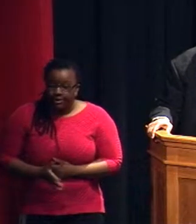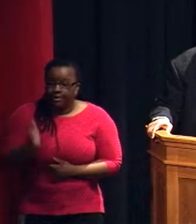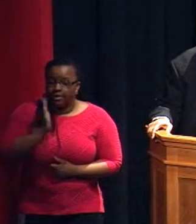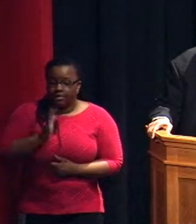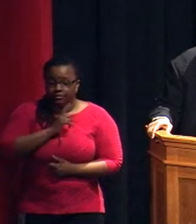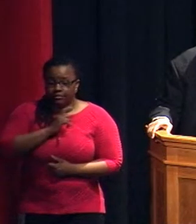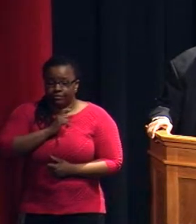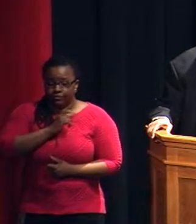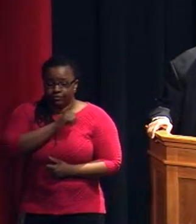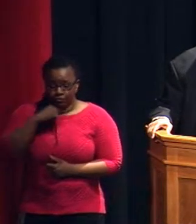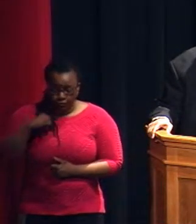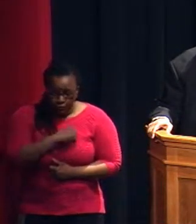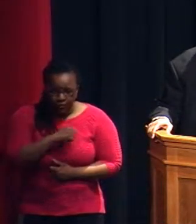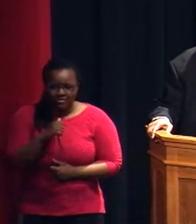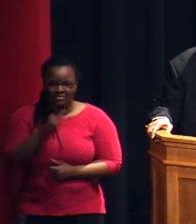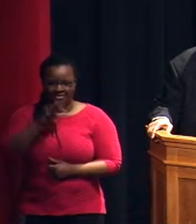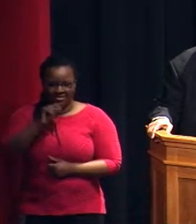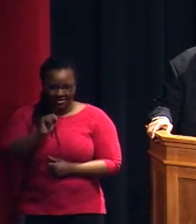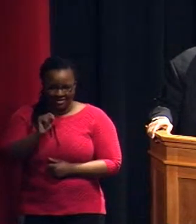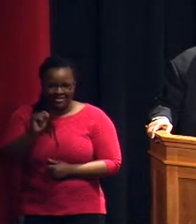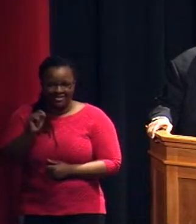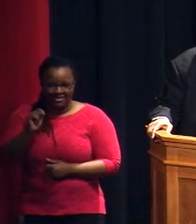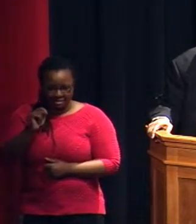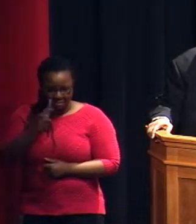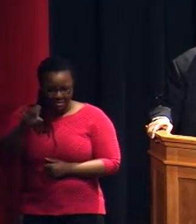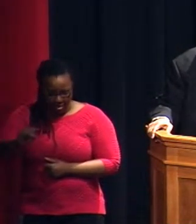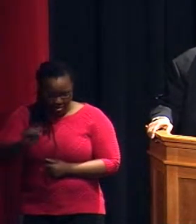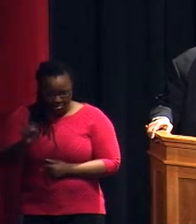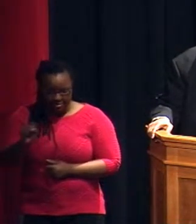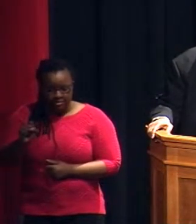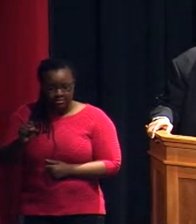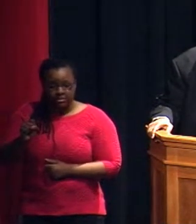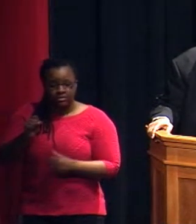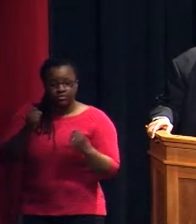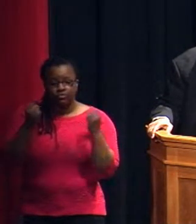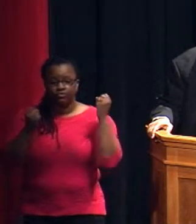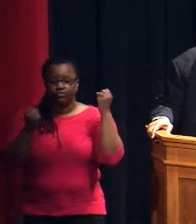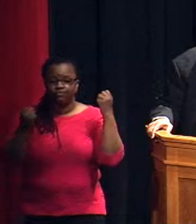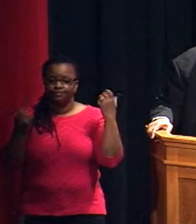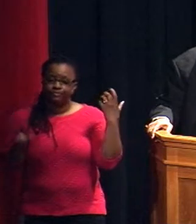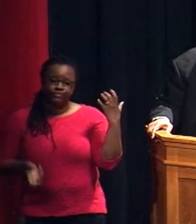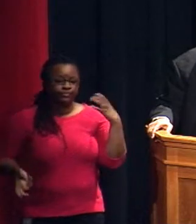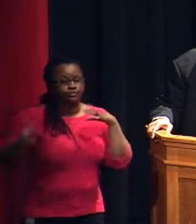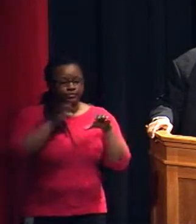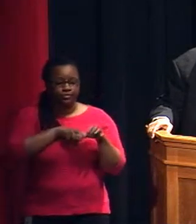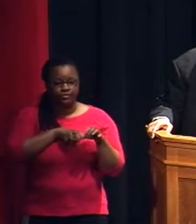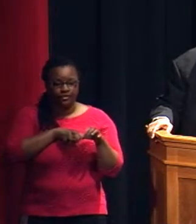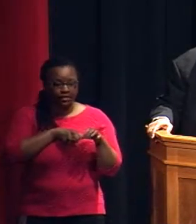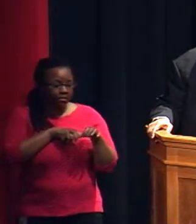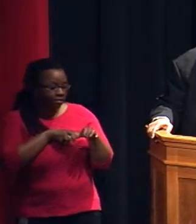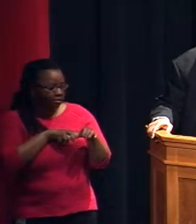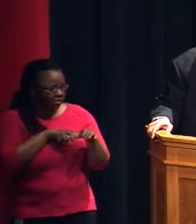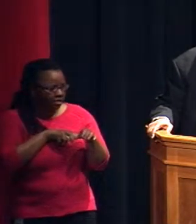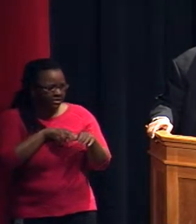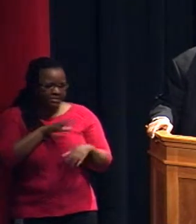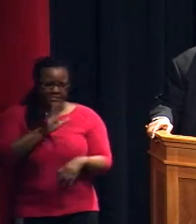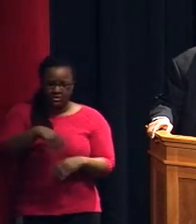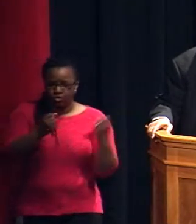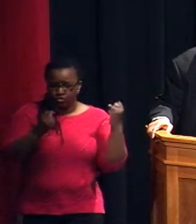and the teacher give up their seats so that white persons could sit down. And Dr. King refused to do